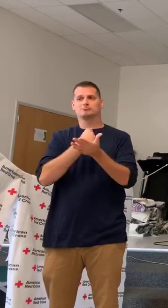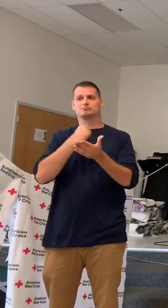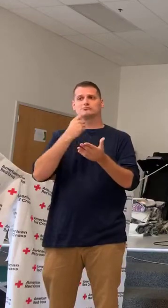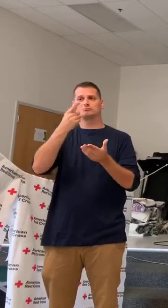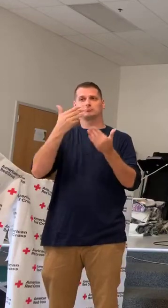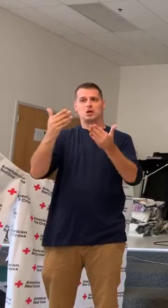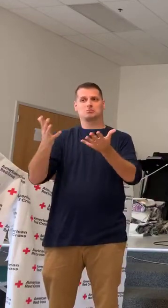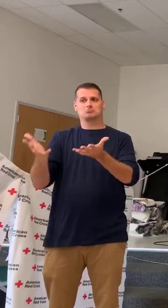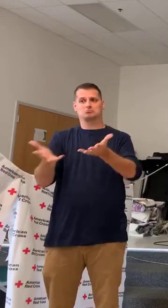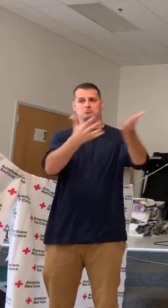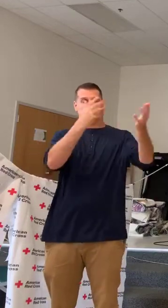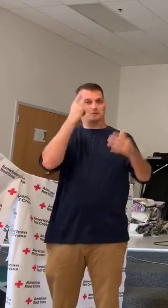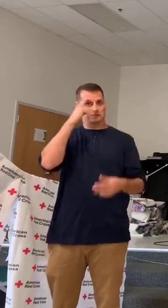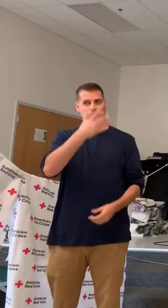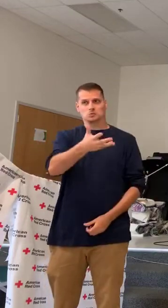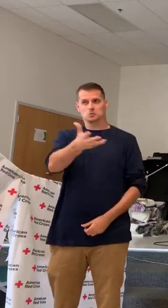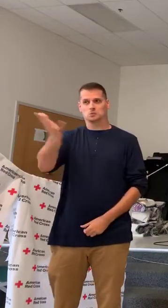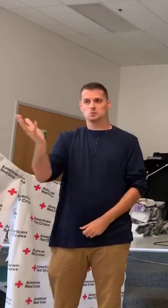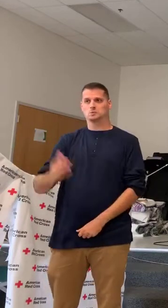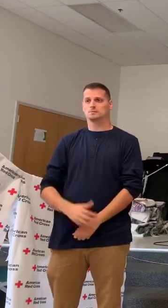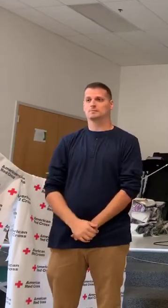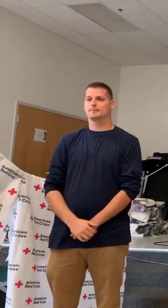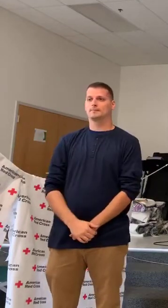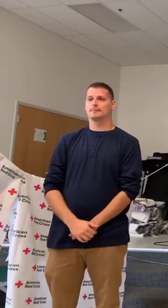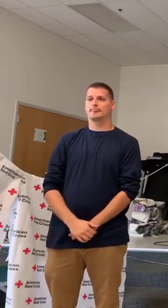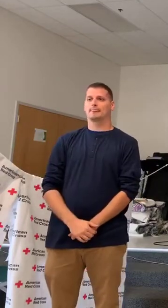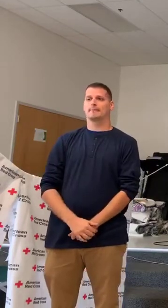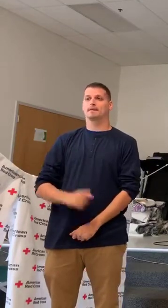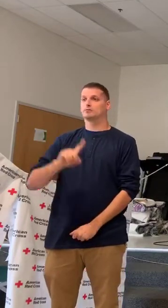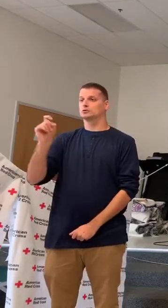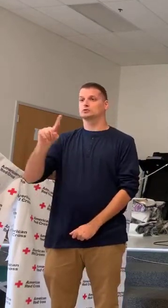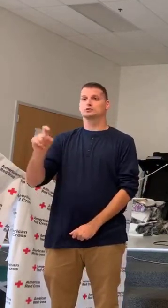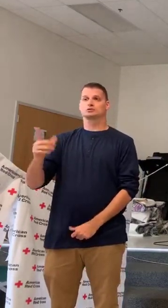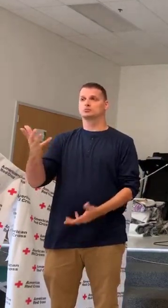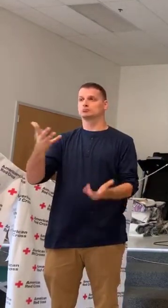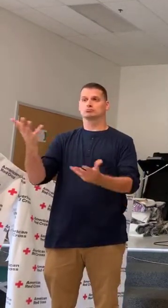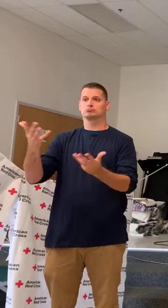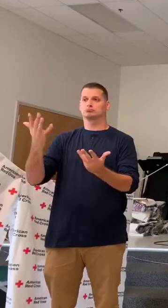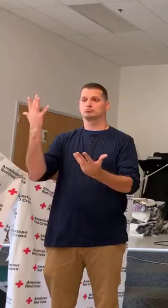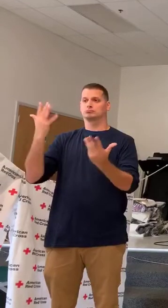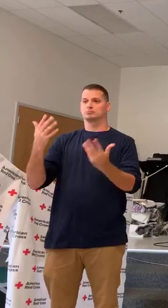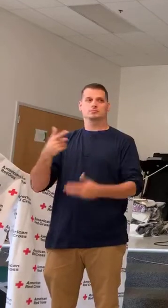you. Okay, questions? Yes, ma'am.